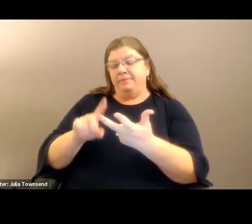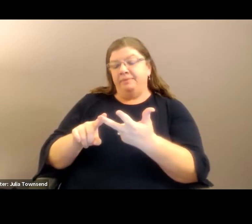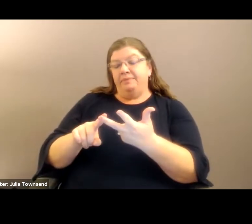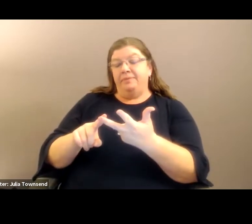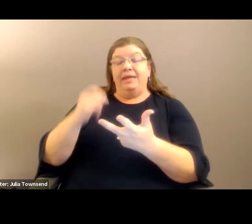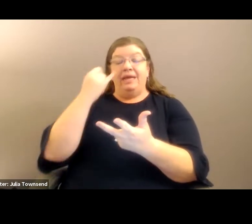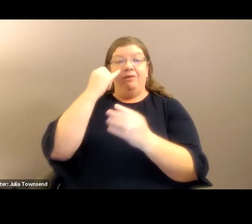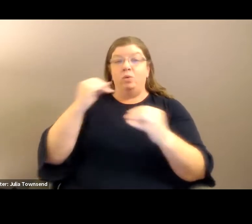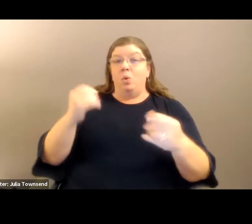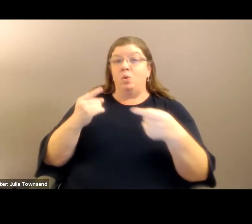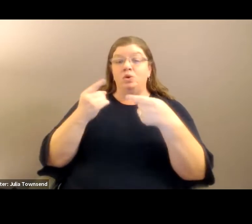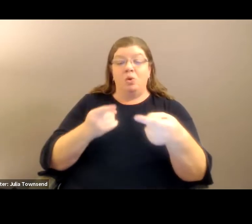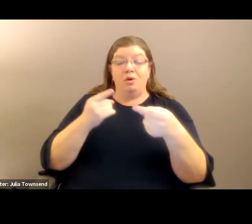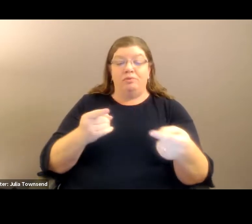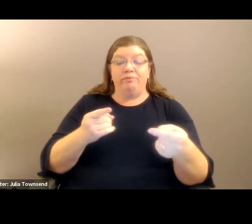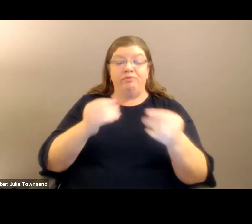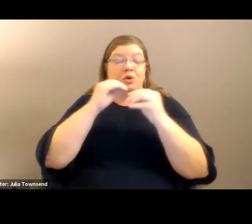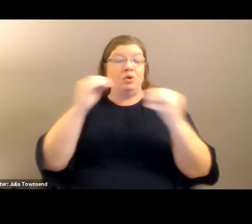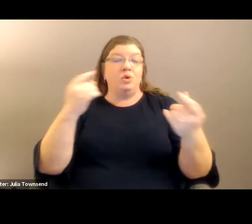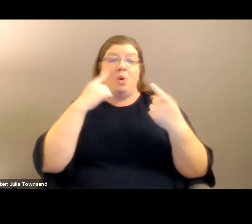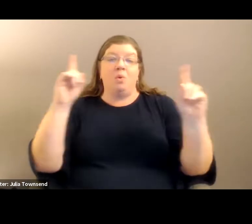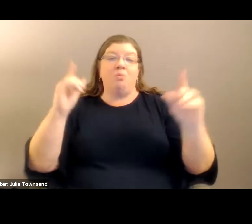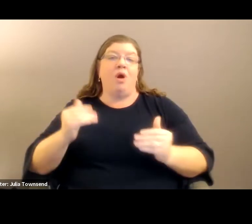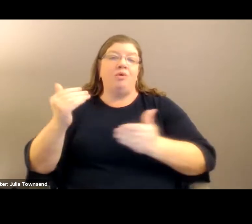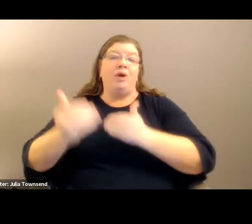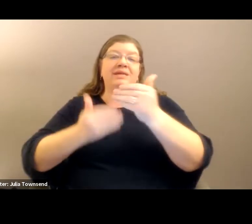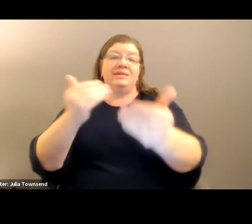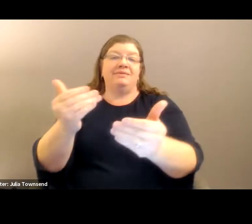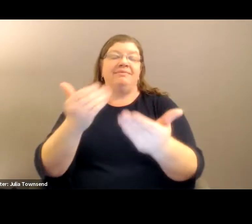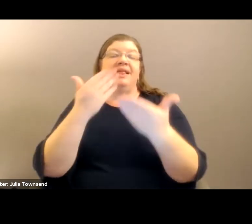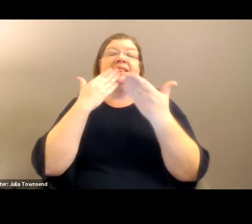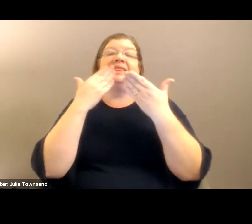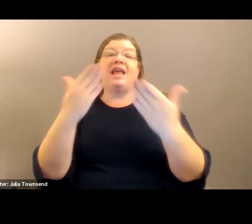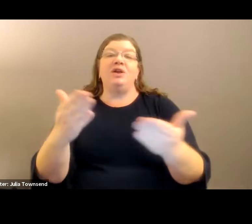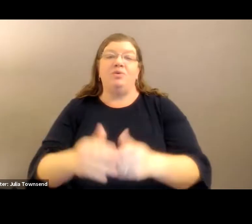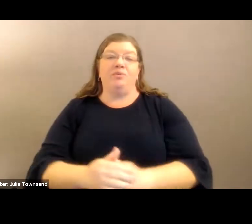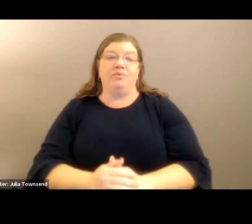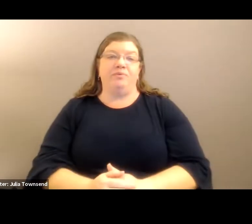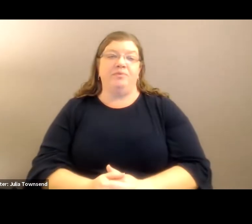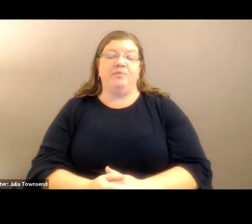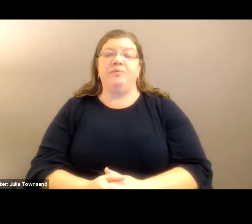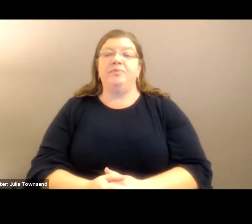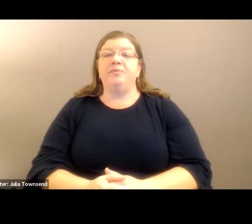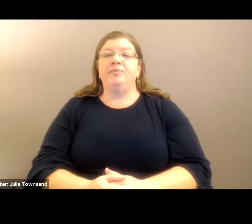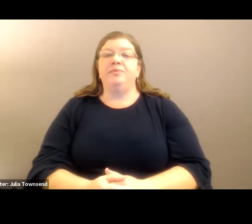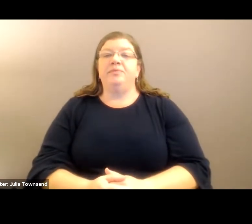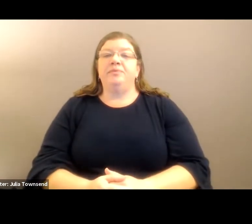is no struggle, there is no progress." Thank you.